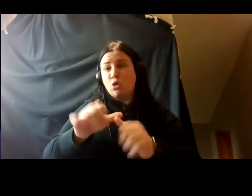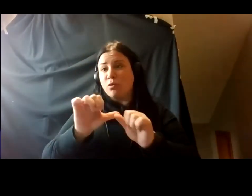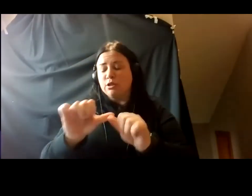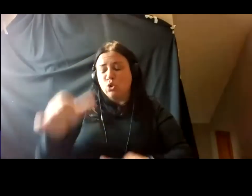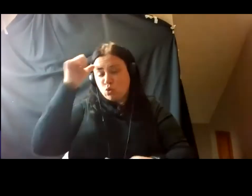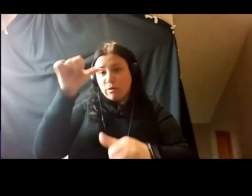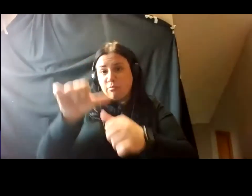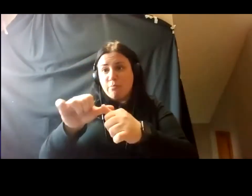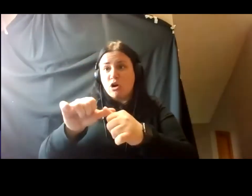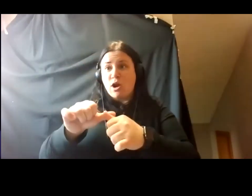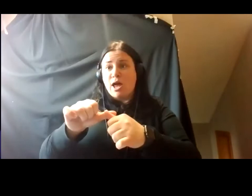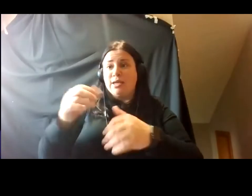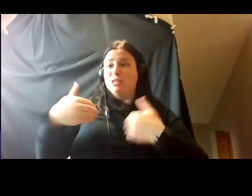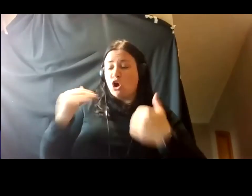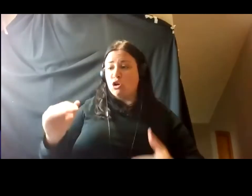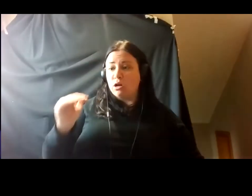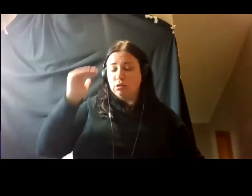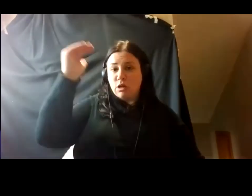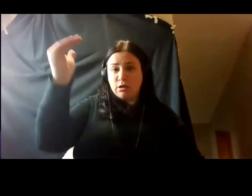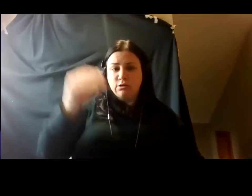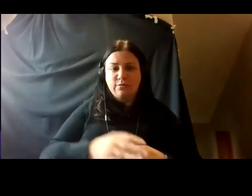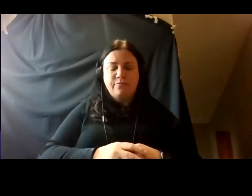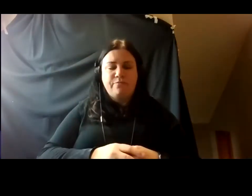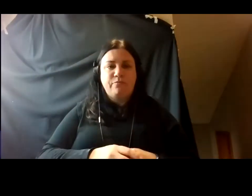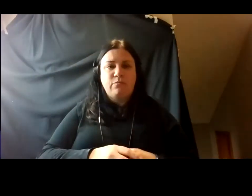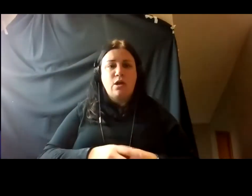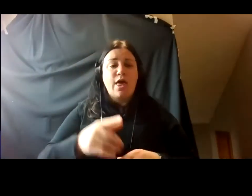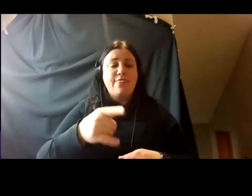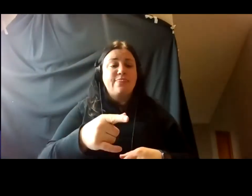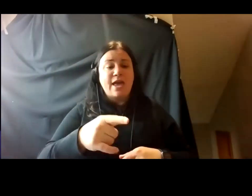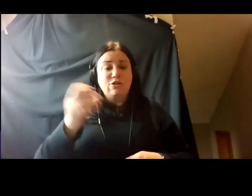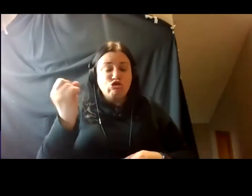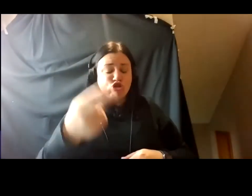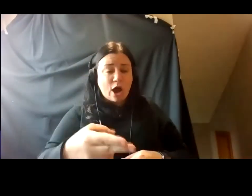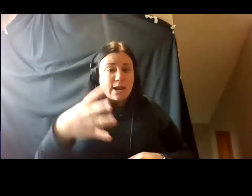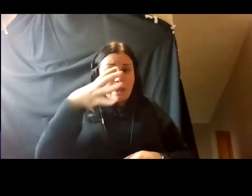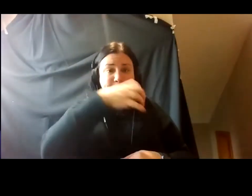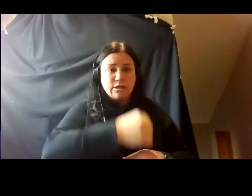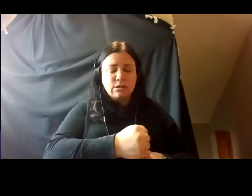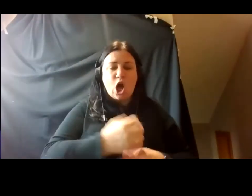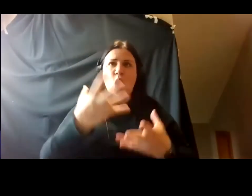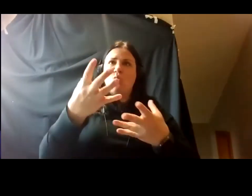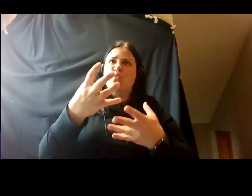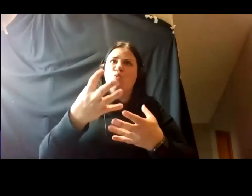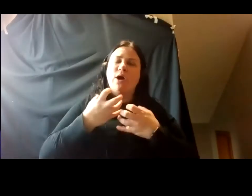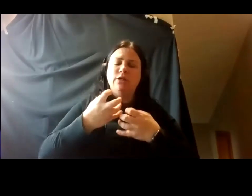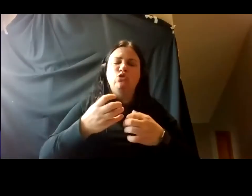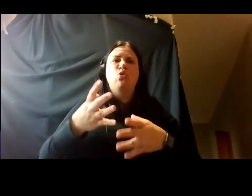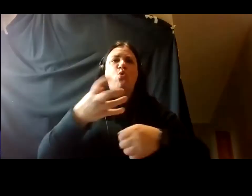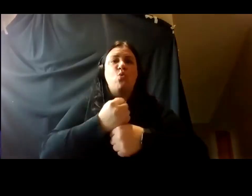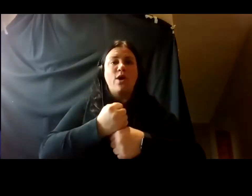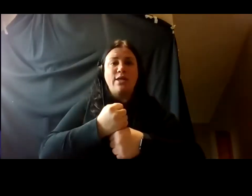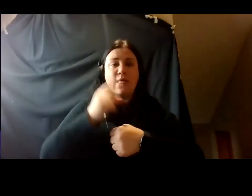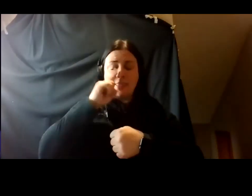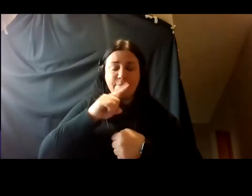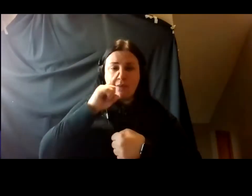to our adulthood. I missed that shot. And the thing that I wanted to do most is to win that Mighty Mouse. And I became so obsessed